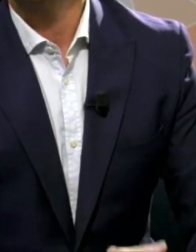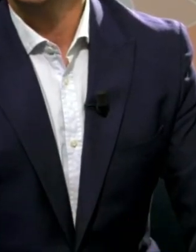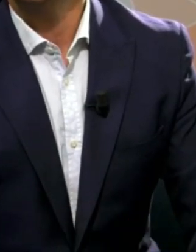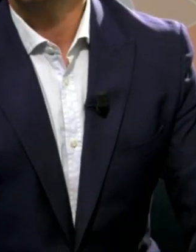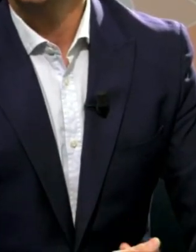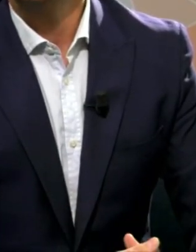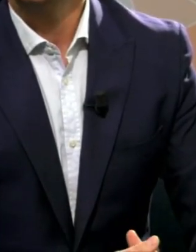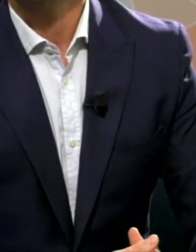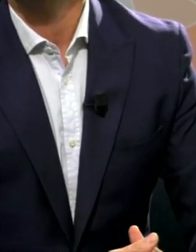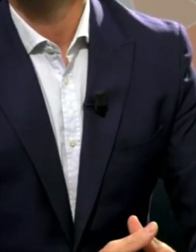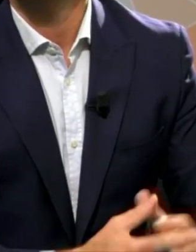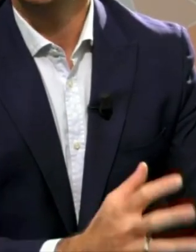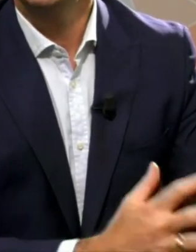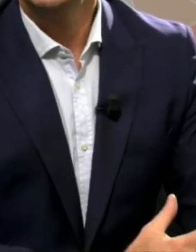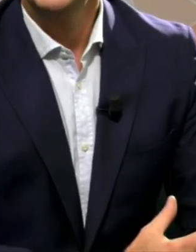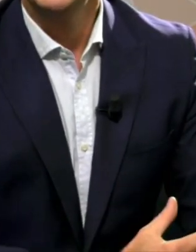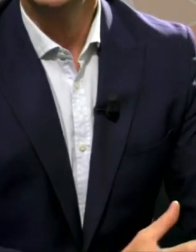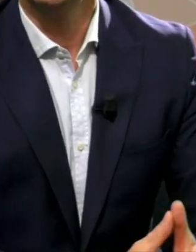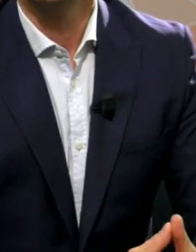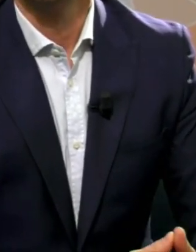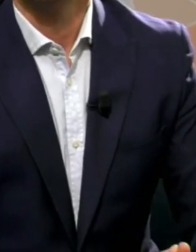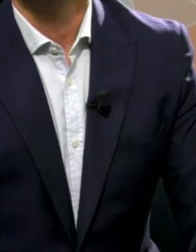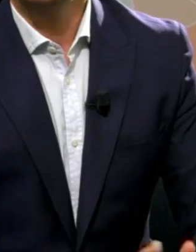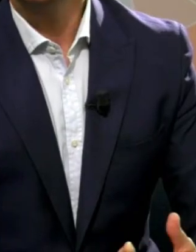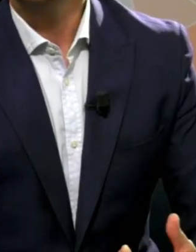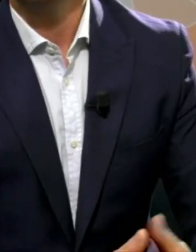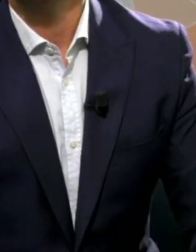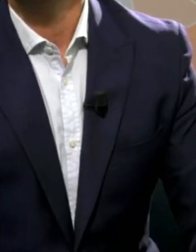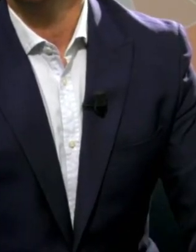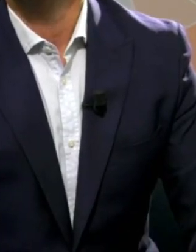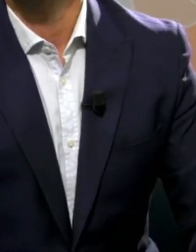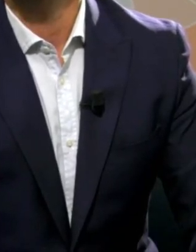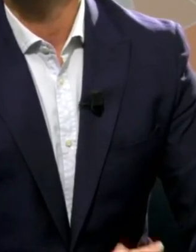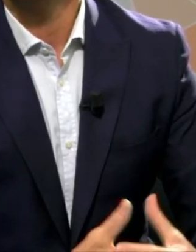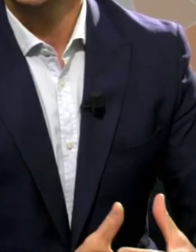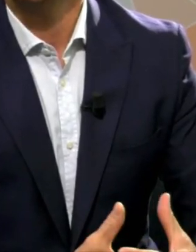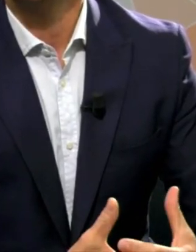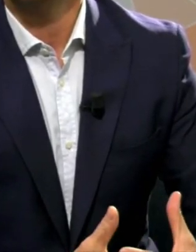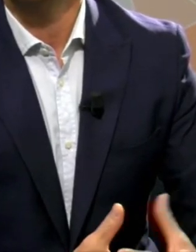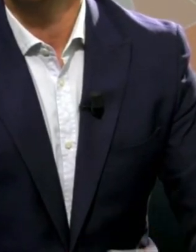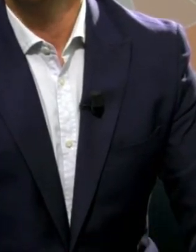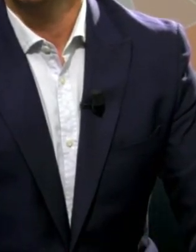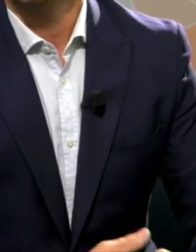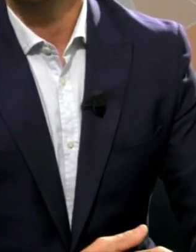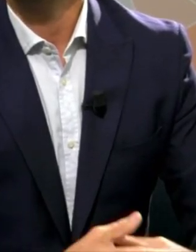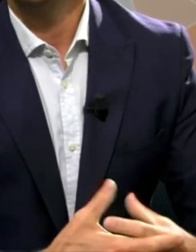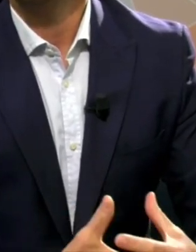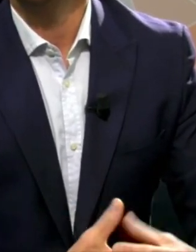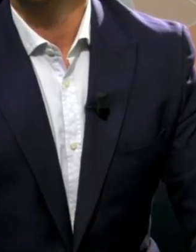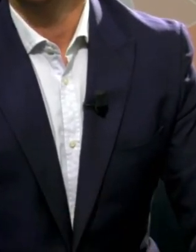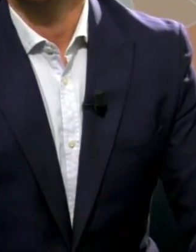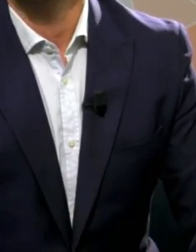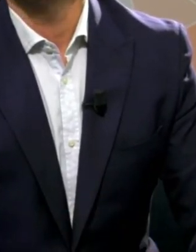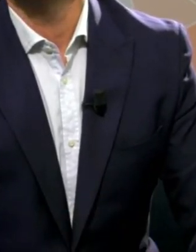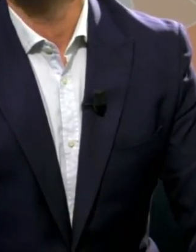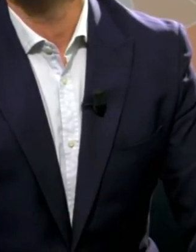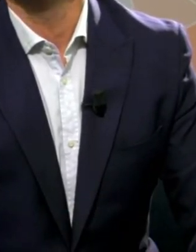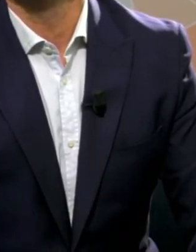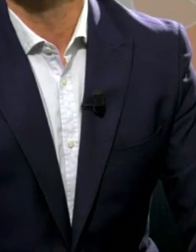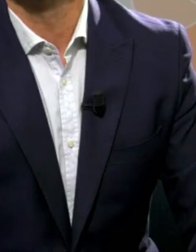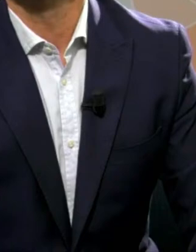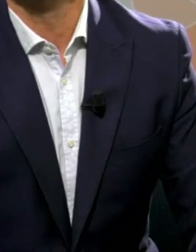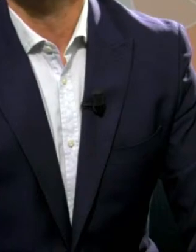Customers are choosing AWS because of the speed and choice, flexibility, and ability to scale globally while enabling